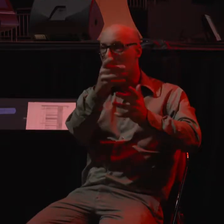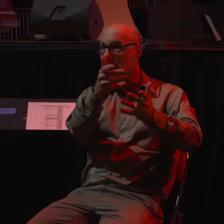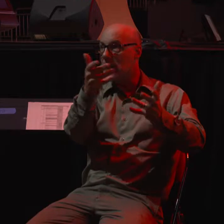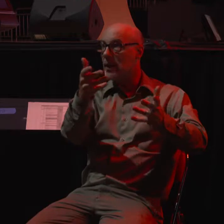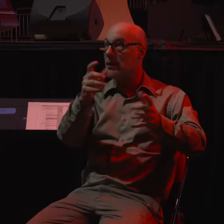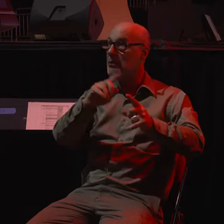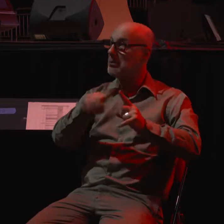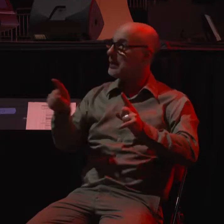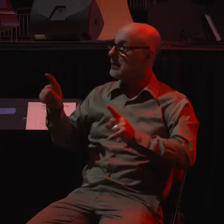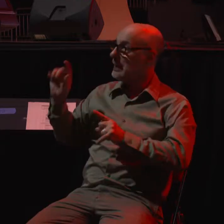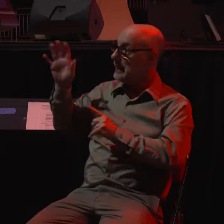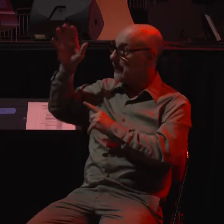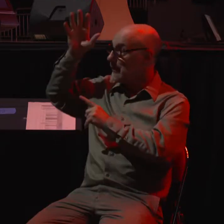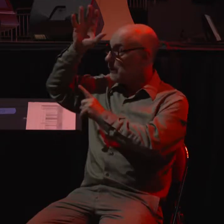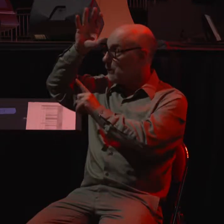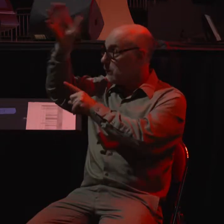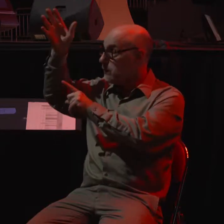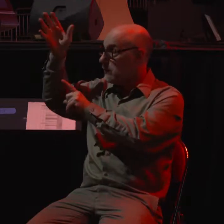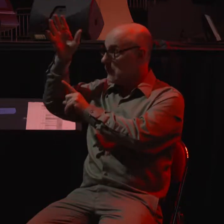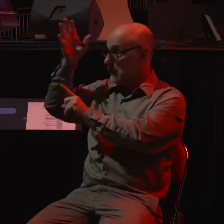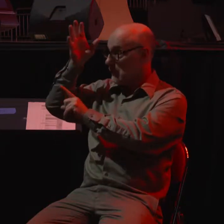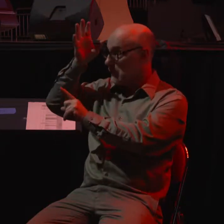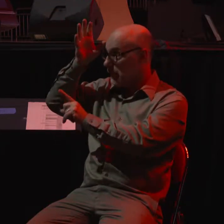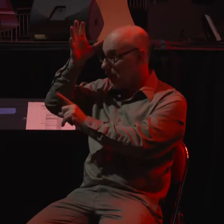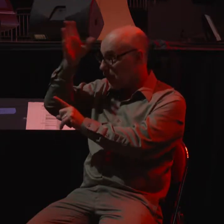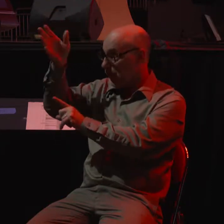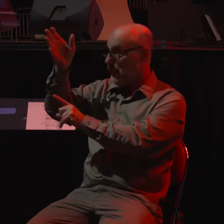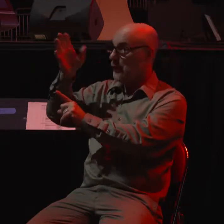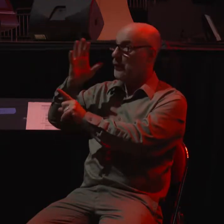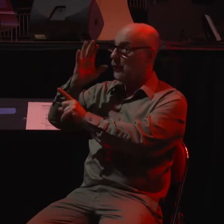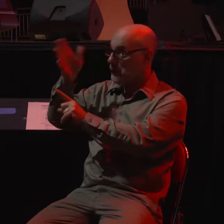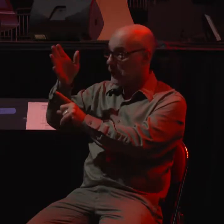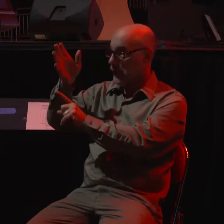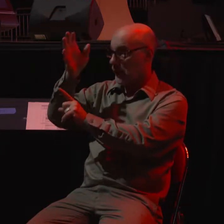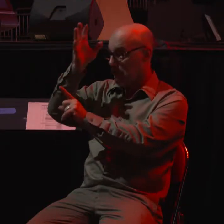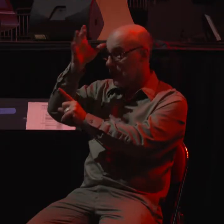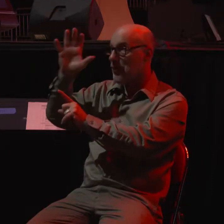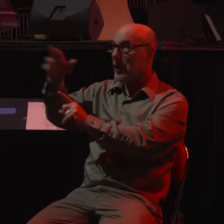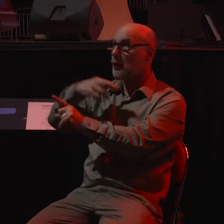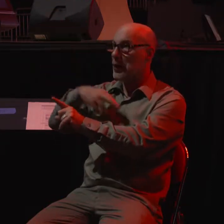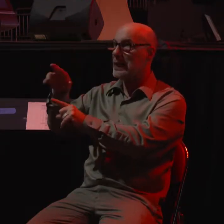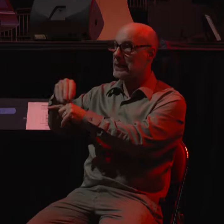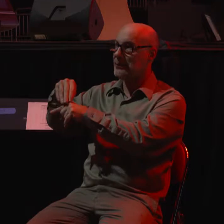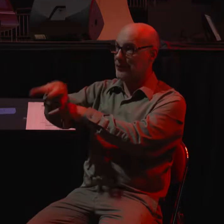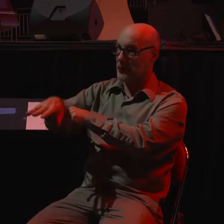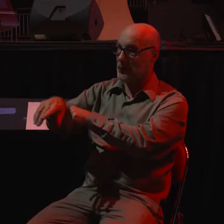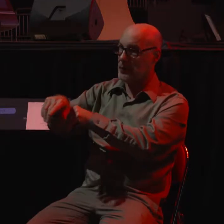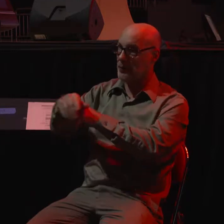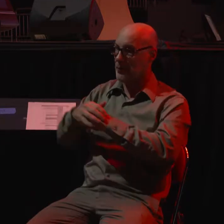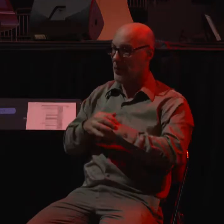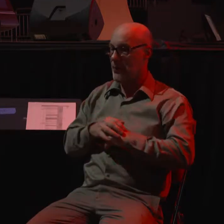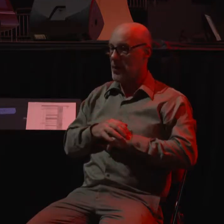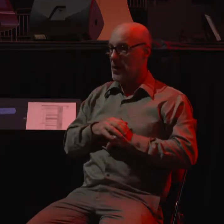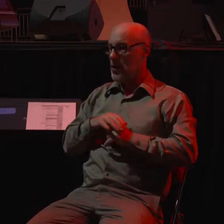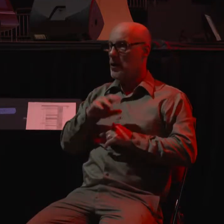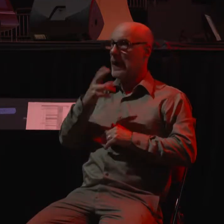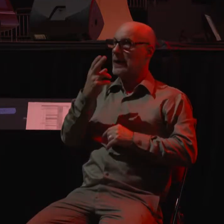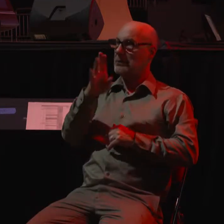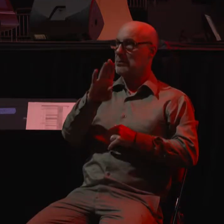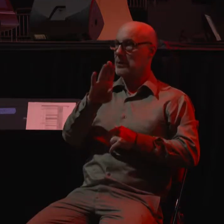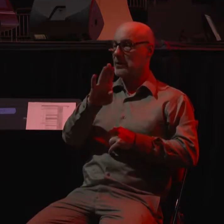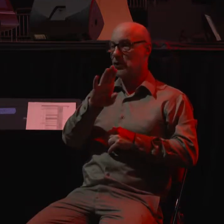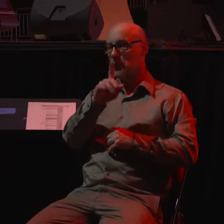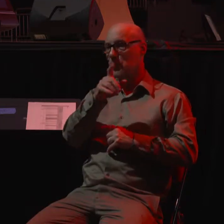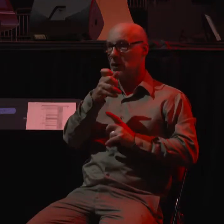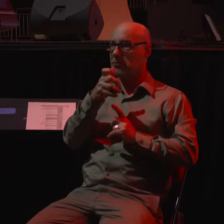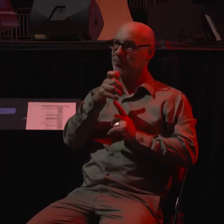his grandfather, and his father's religion. Amen. HB, you're a preacher's preacher.